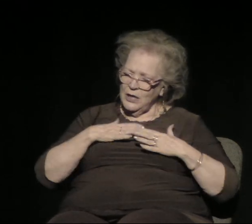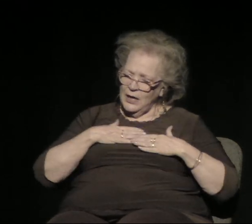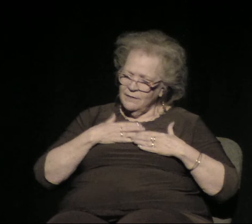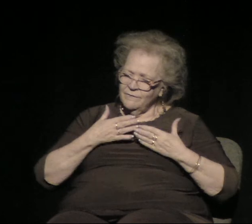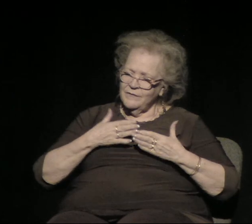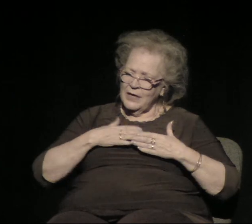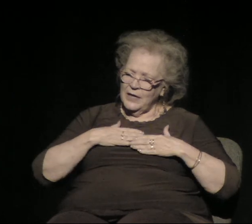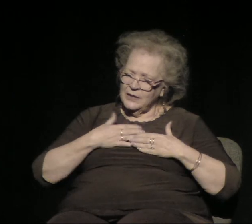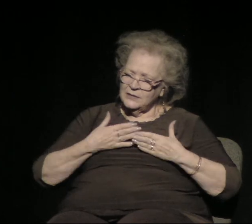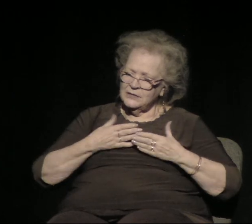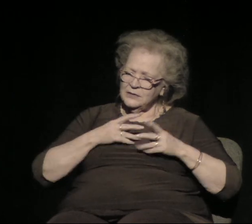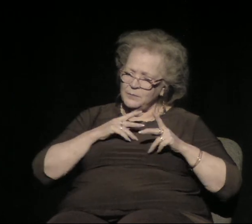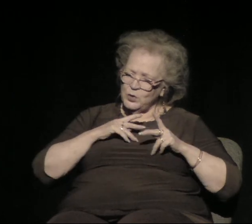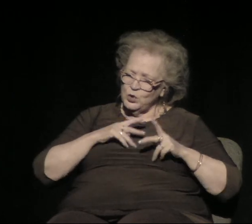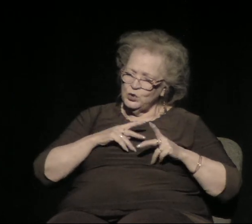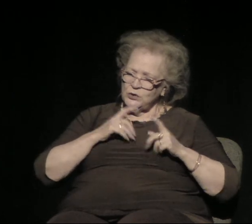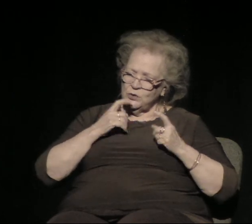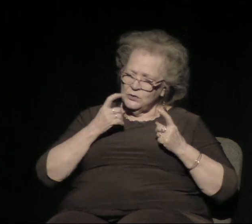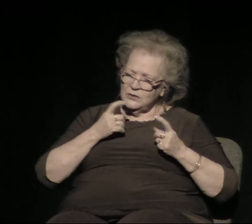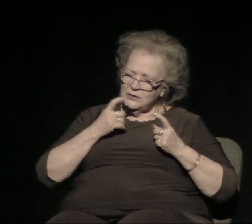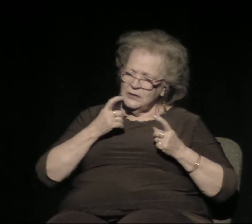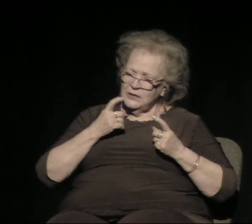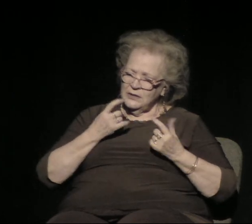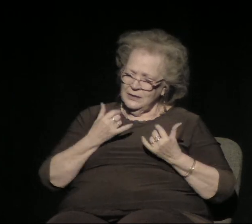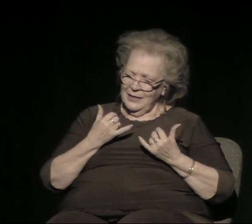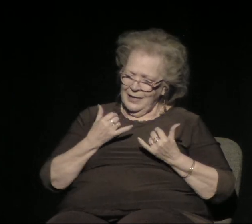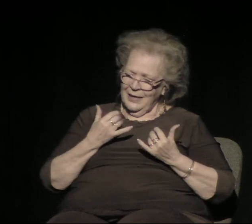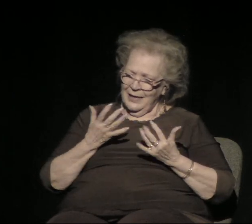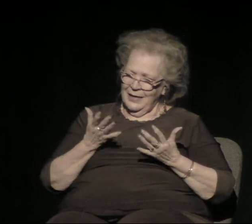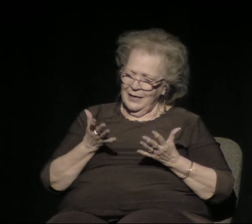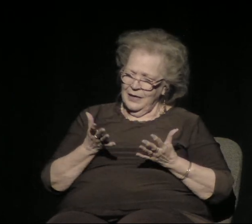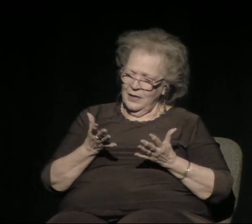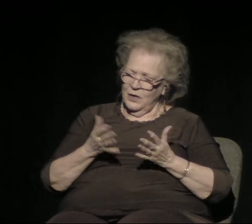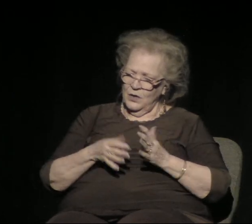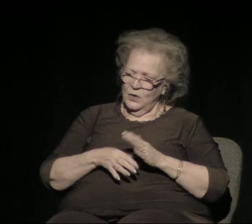sins to your holy God.